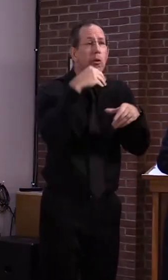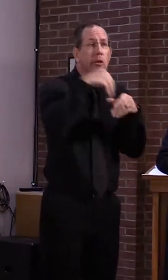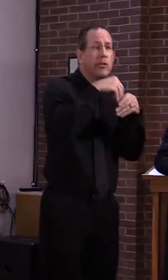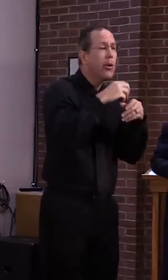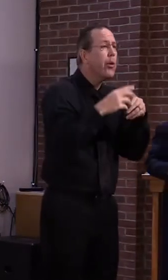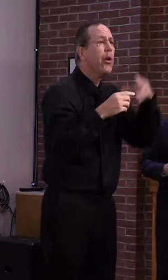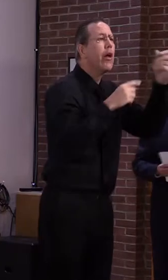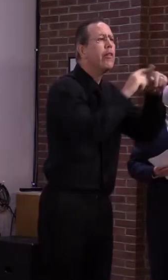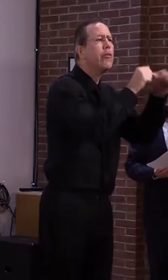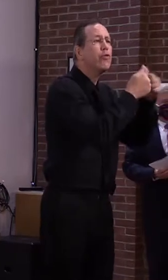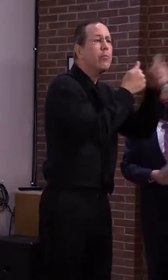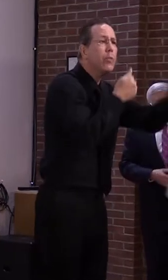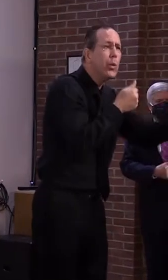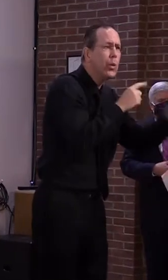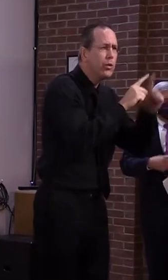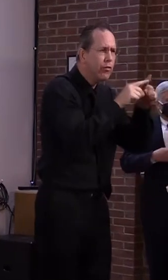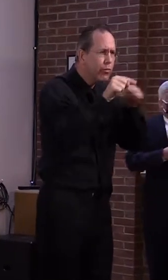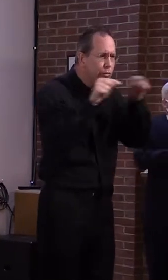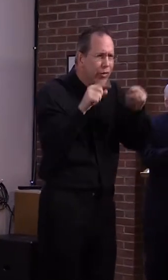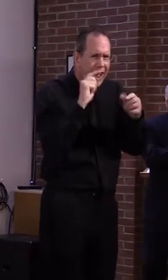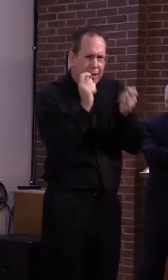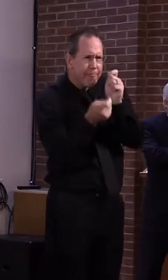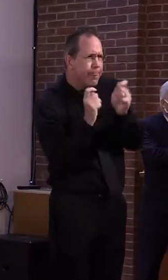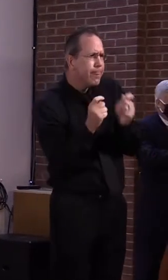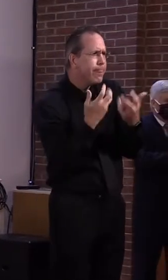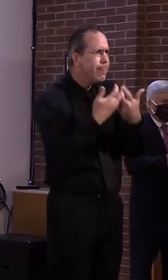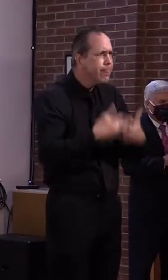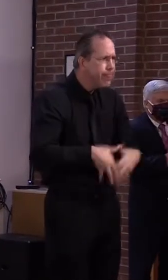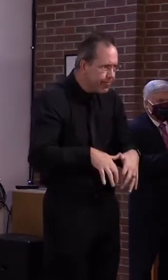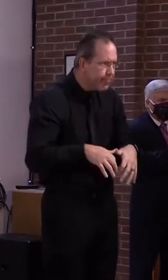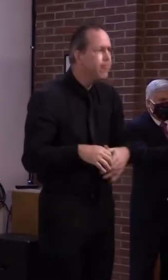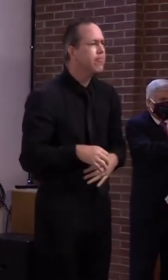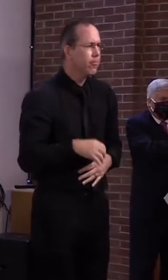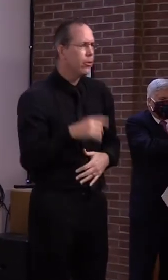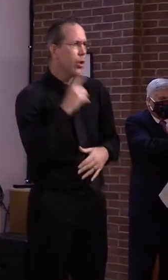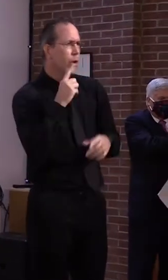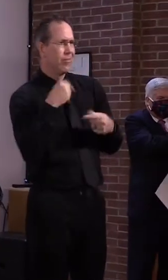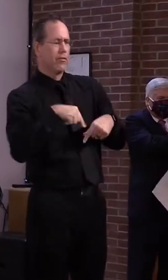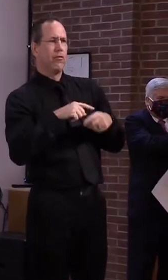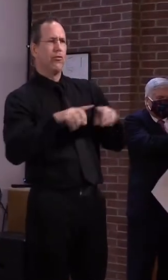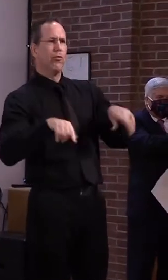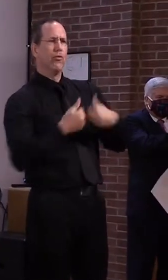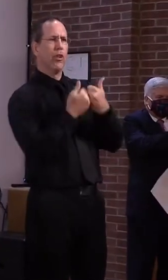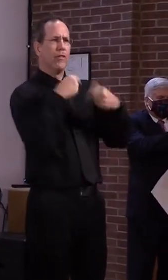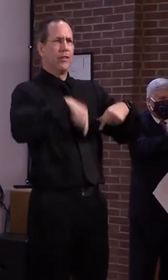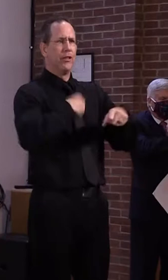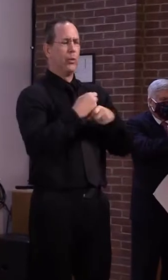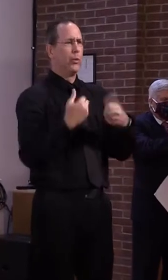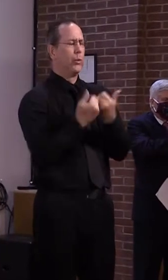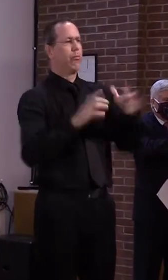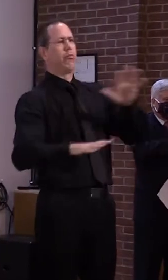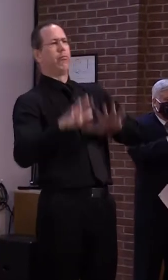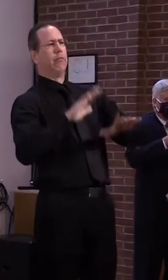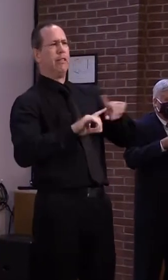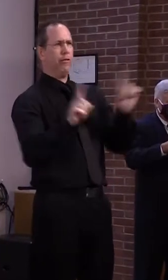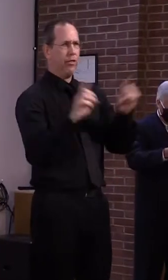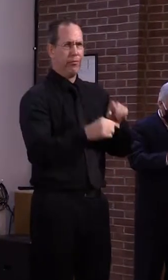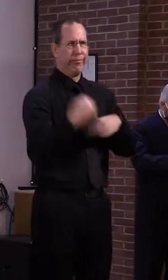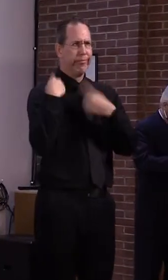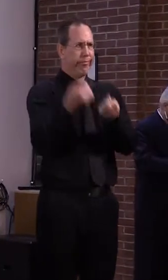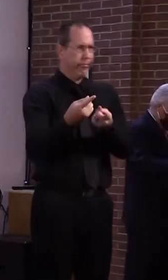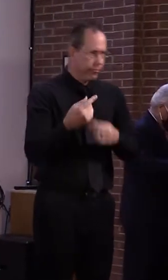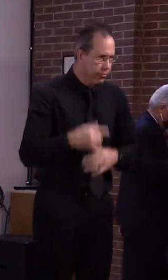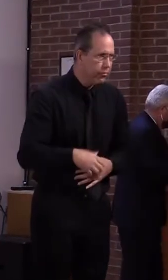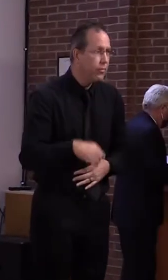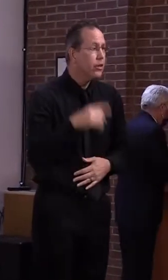know will be a challenging and unique school year. And while we know most schools are taking a hybrid approach with